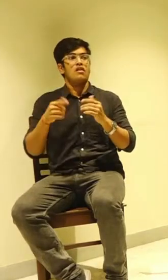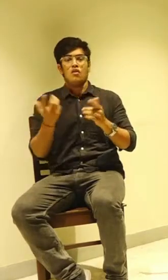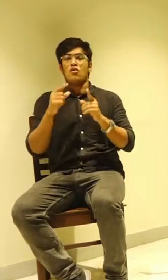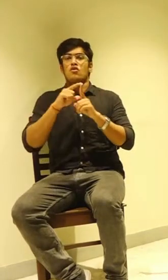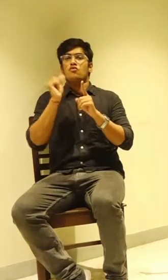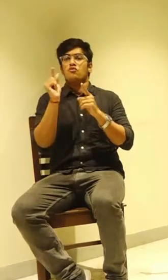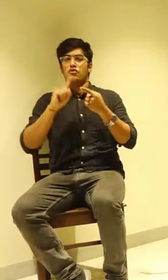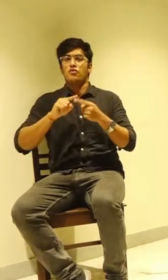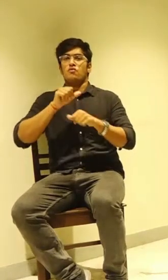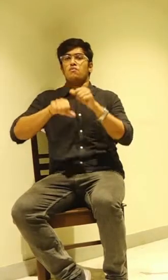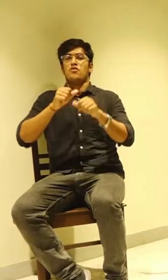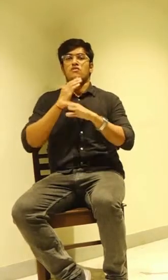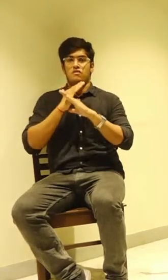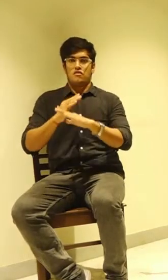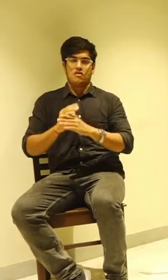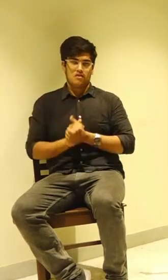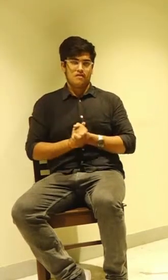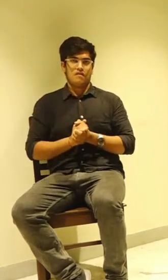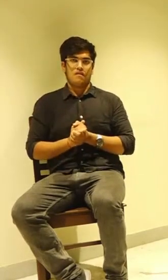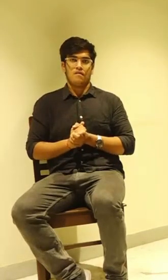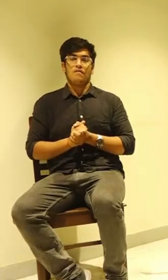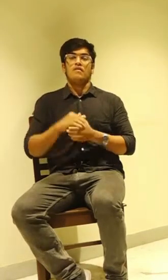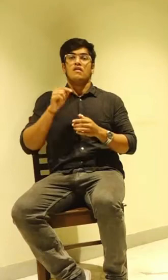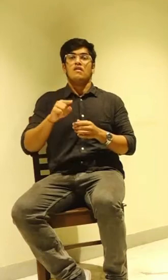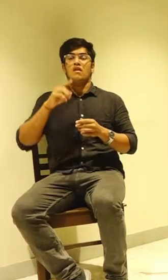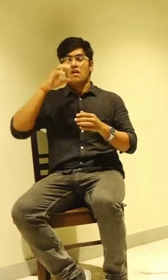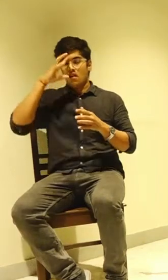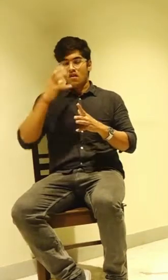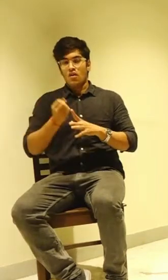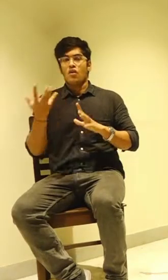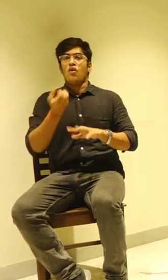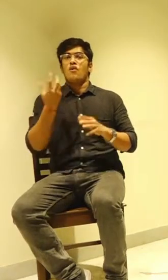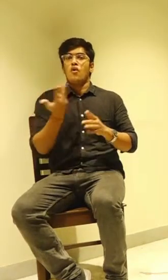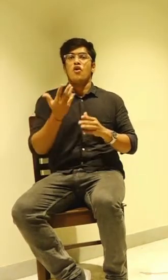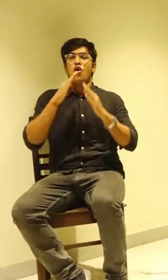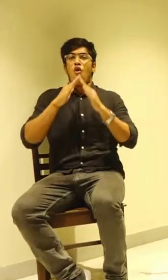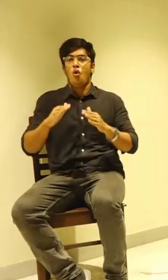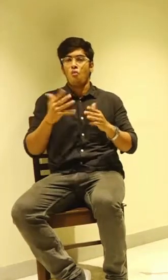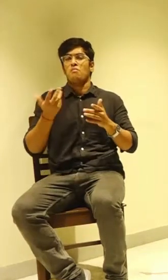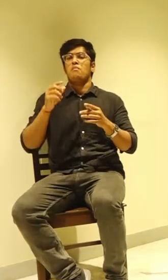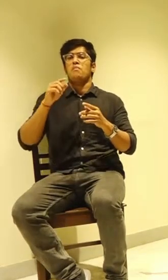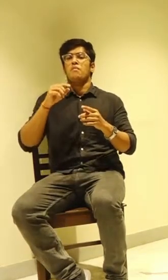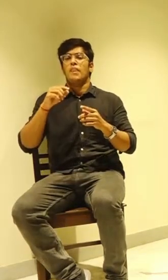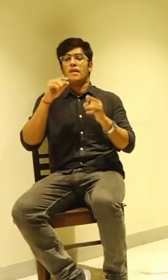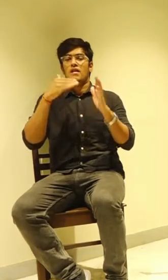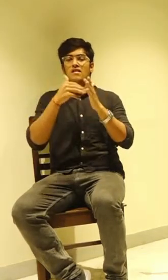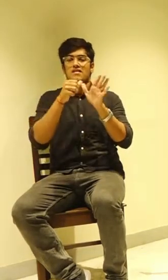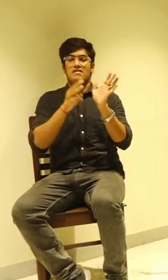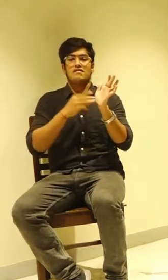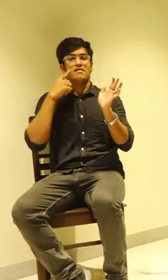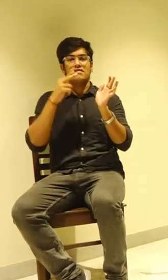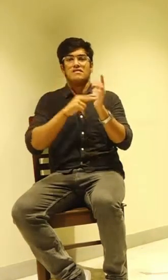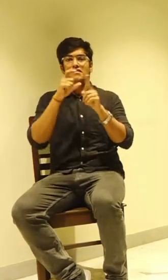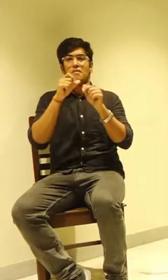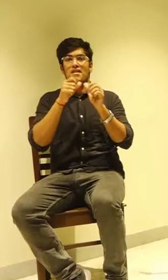protection. And the decision incidentally was taken that property rights will be kept out of due process because zamindari system and dismantling